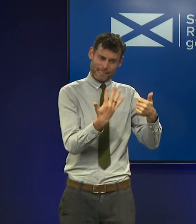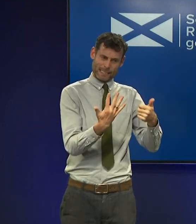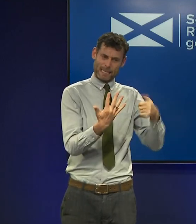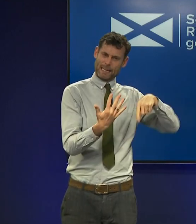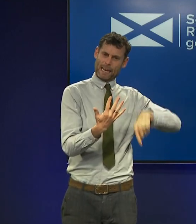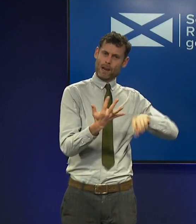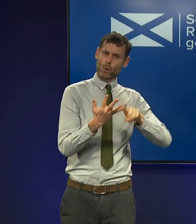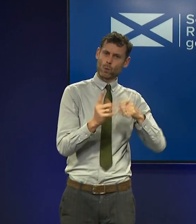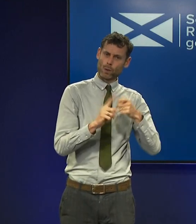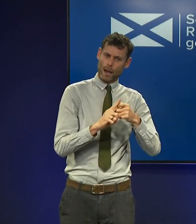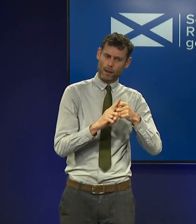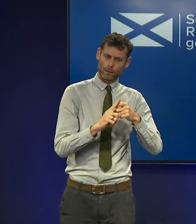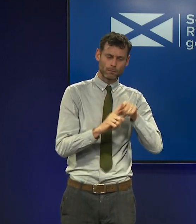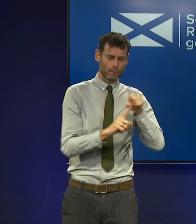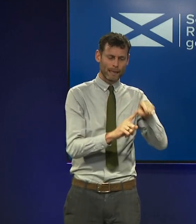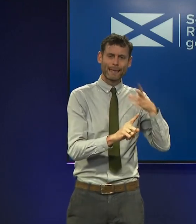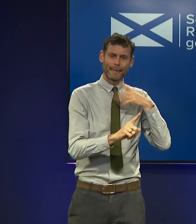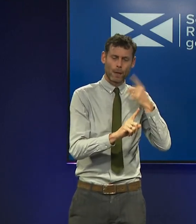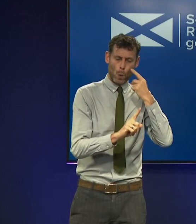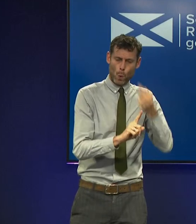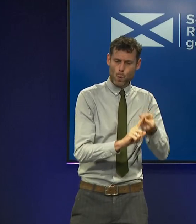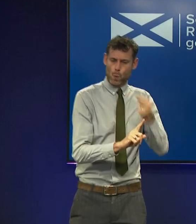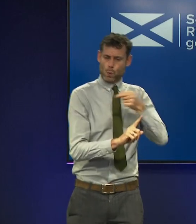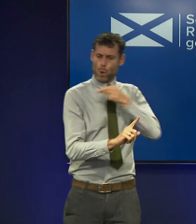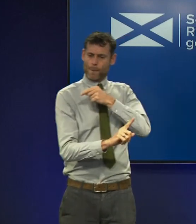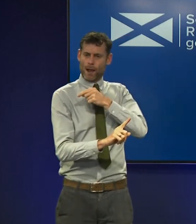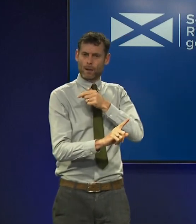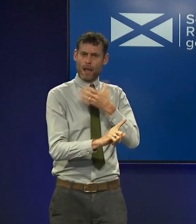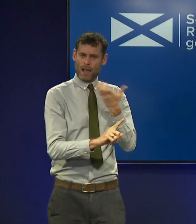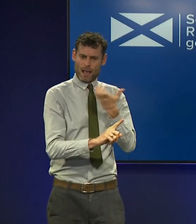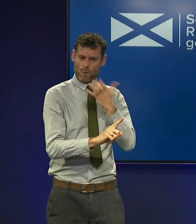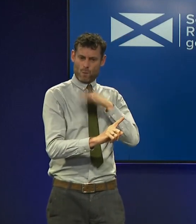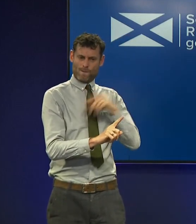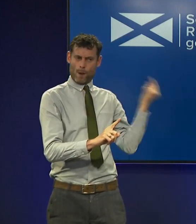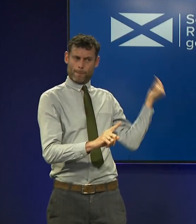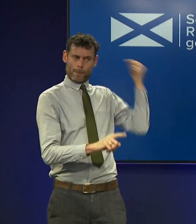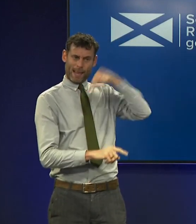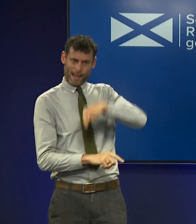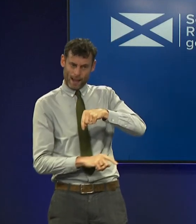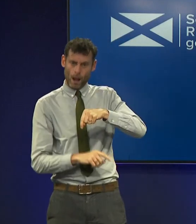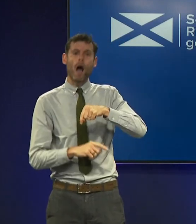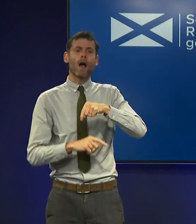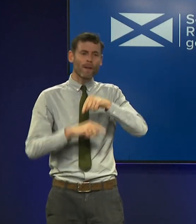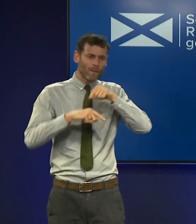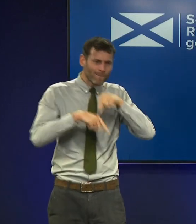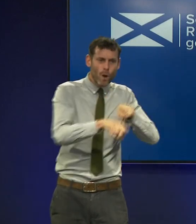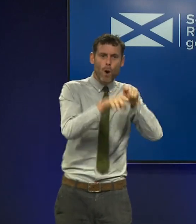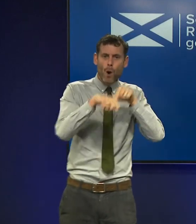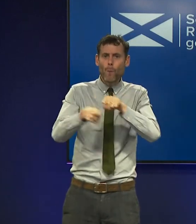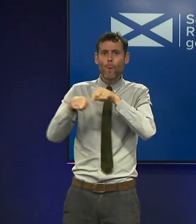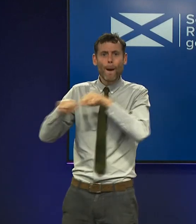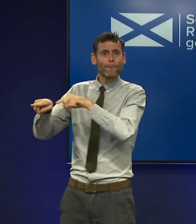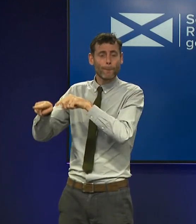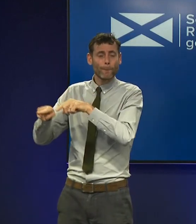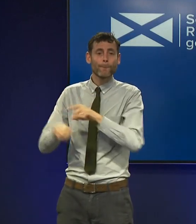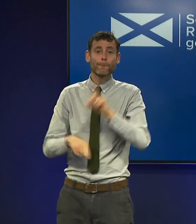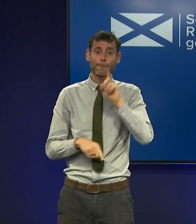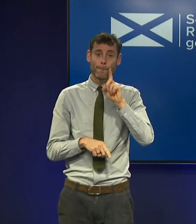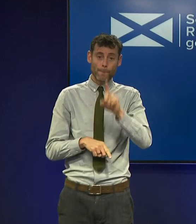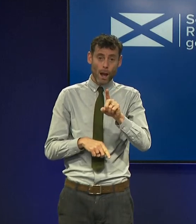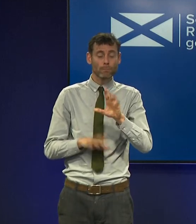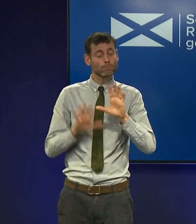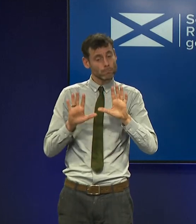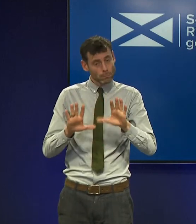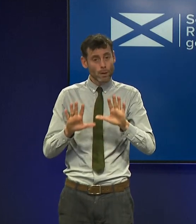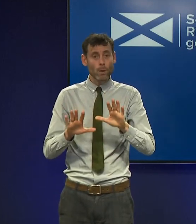So these are answers to the questions that I have right now, but they are answers that may change as our information and understanding